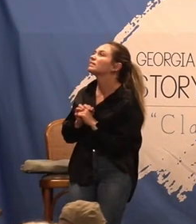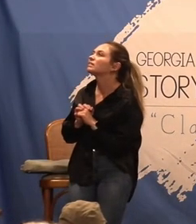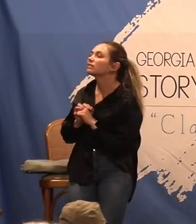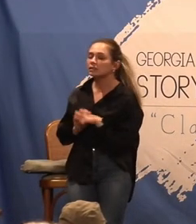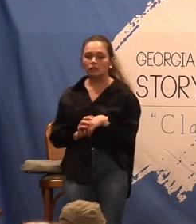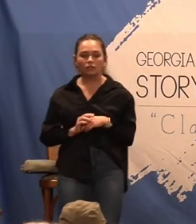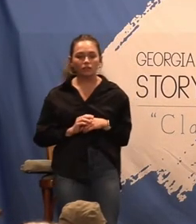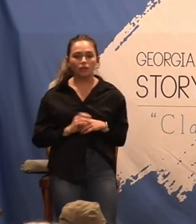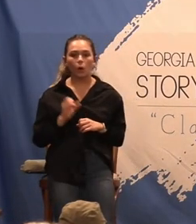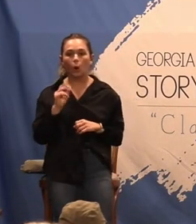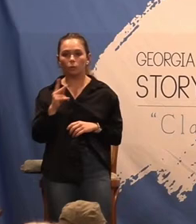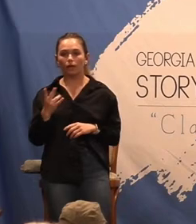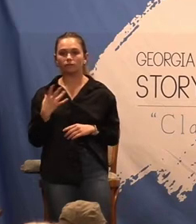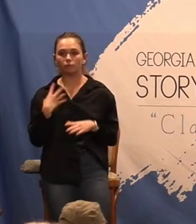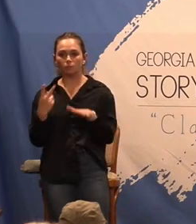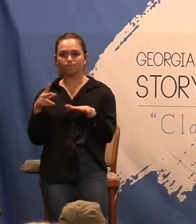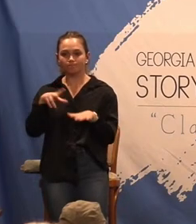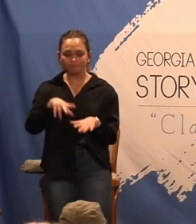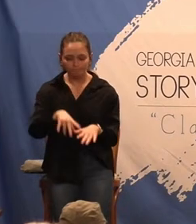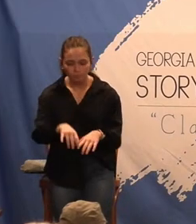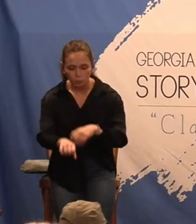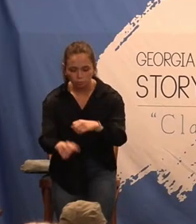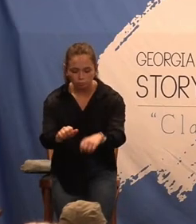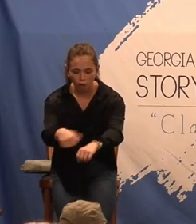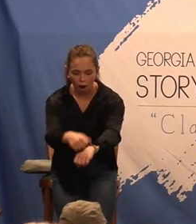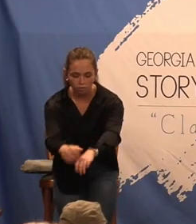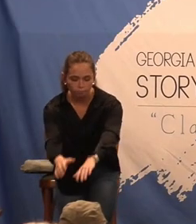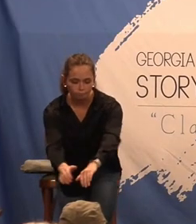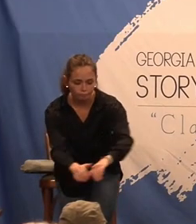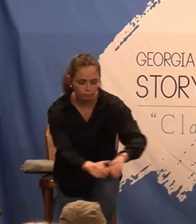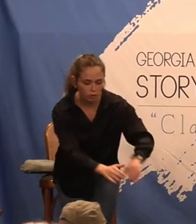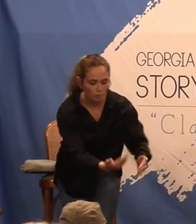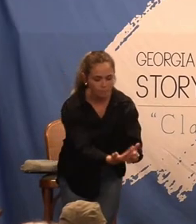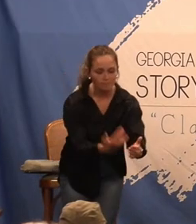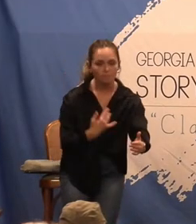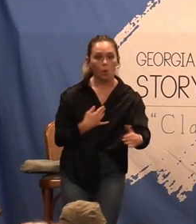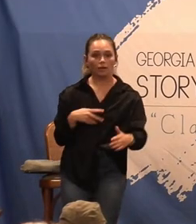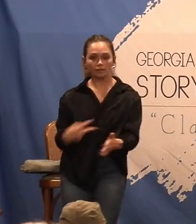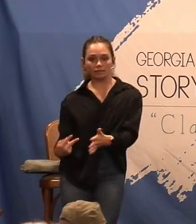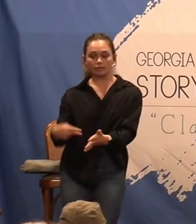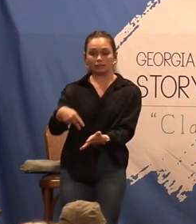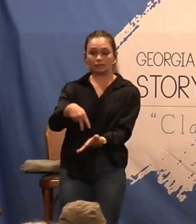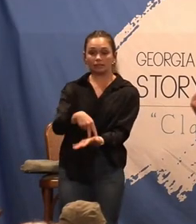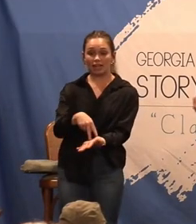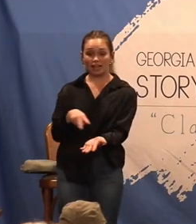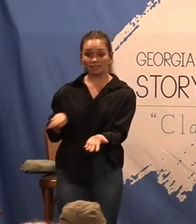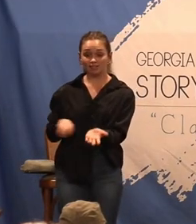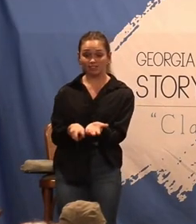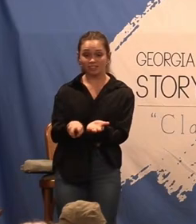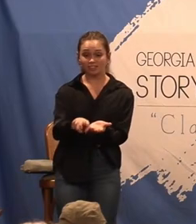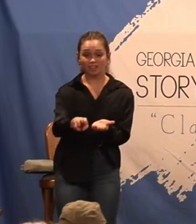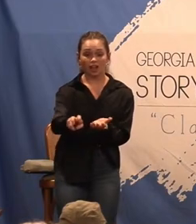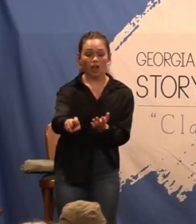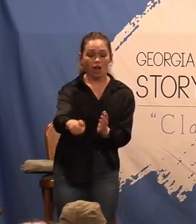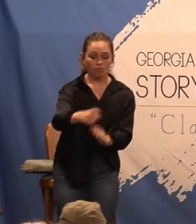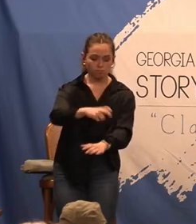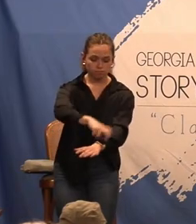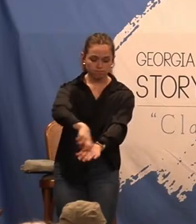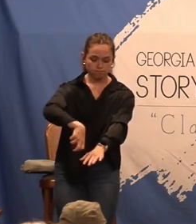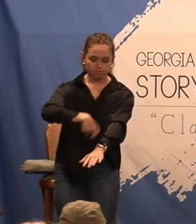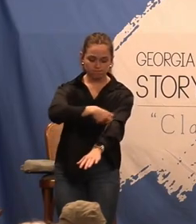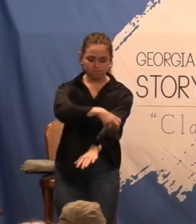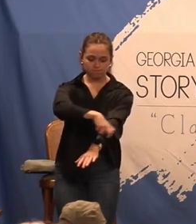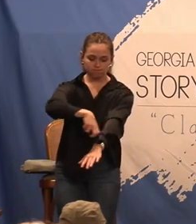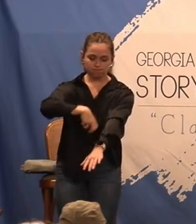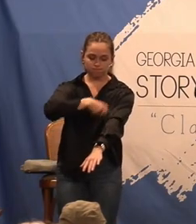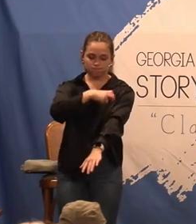right. So the guy bent down, he lifted the rock, put it to the side, and before he could stand up again, that snake had coiled itself